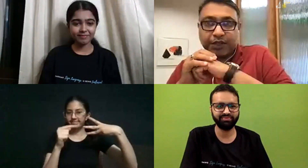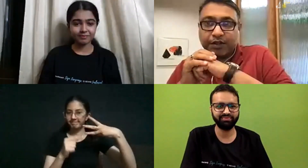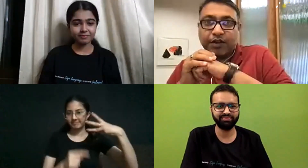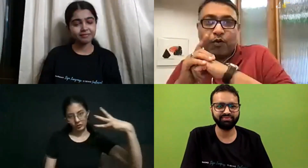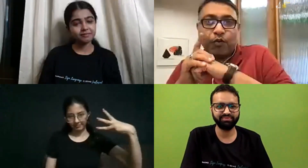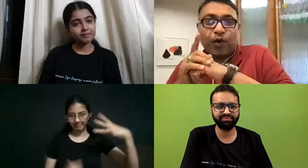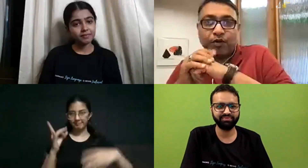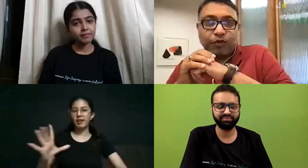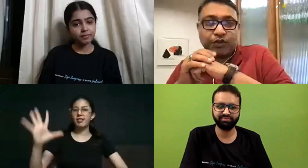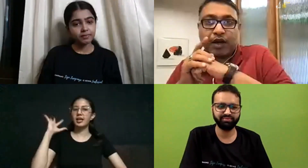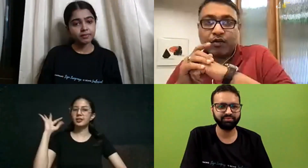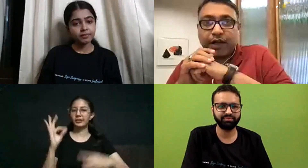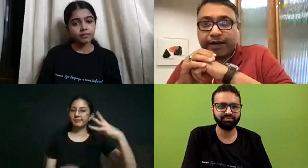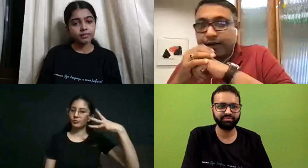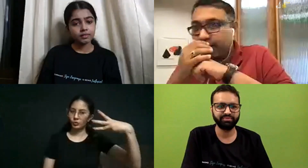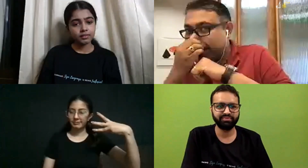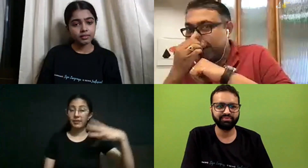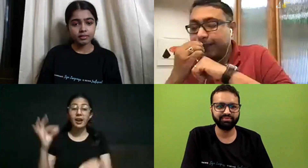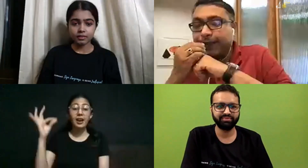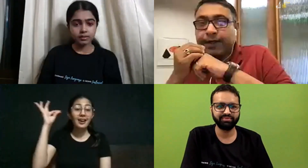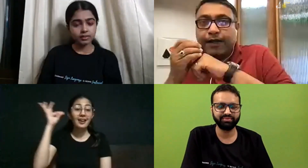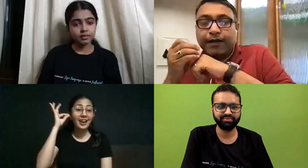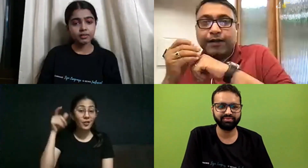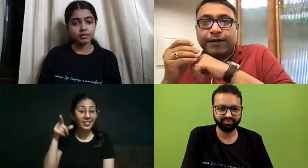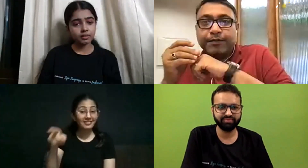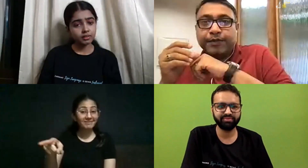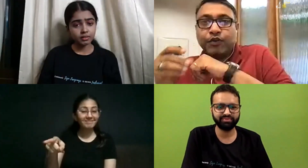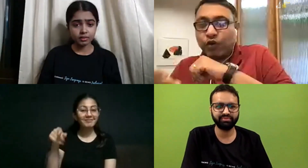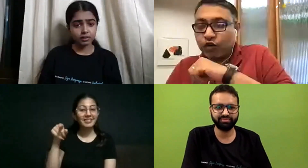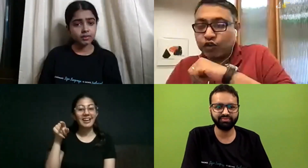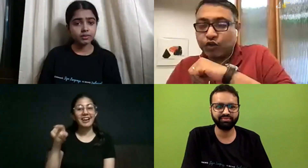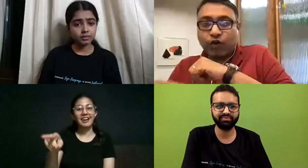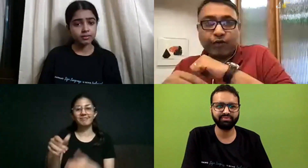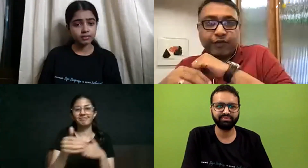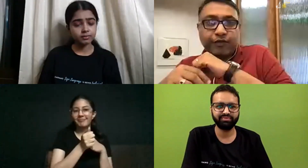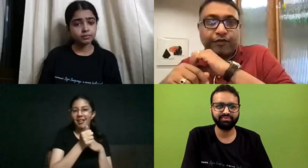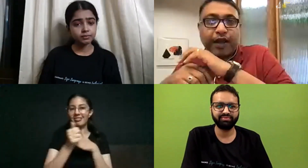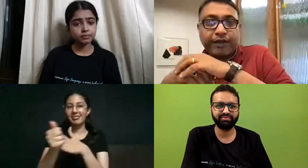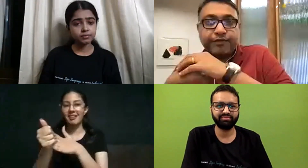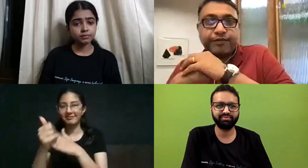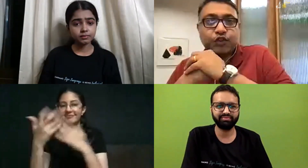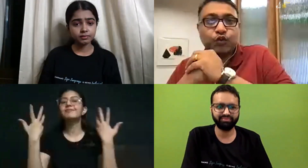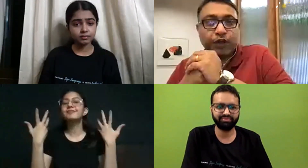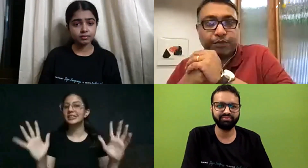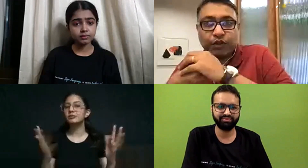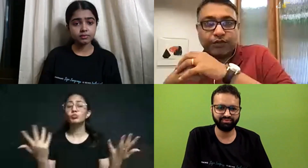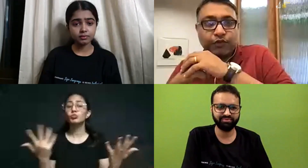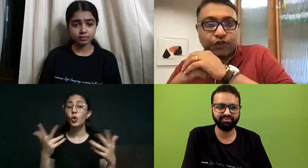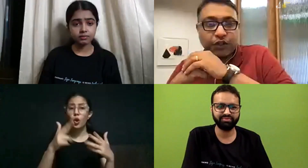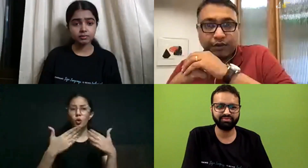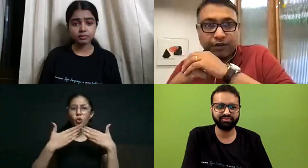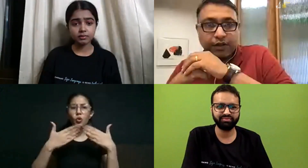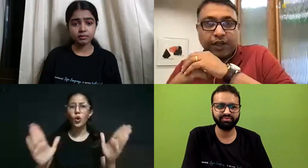last week. One was Rahul led the launch of 5 storybooks